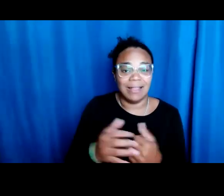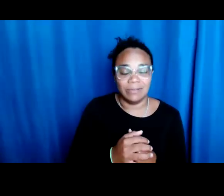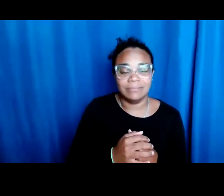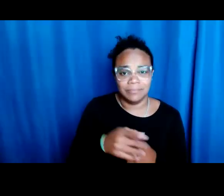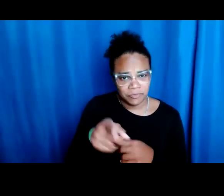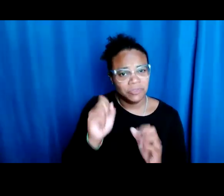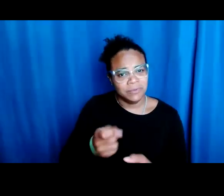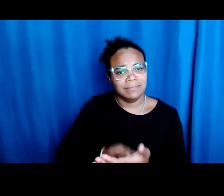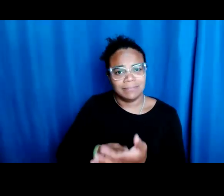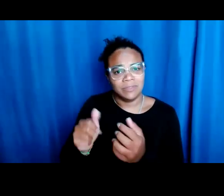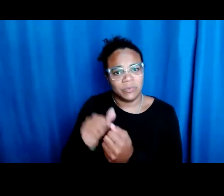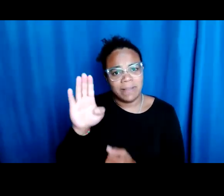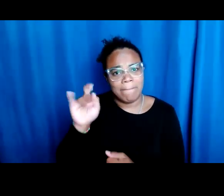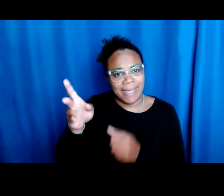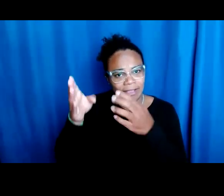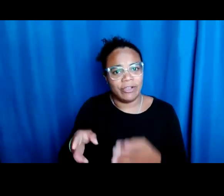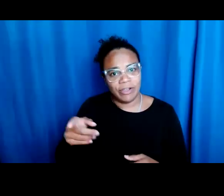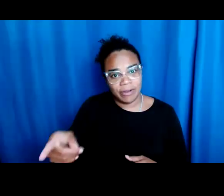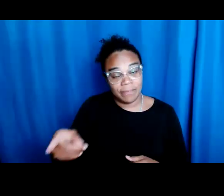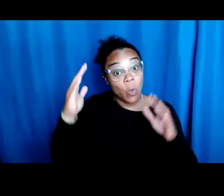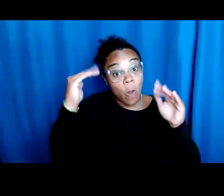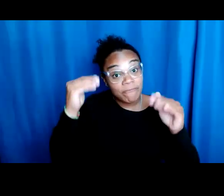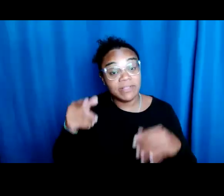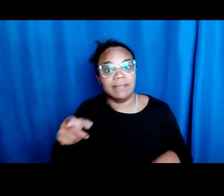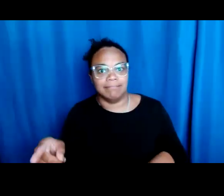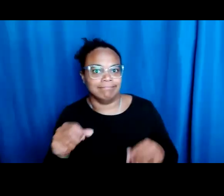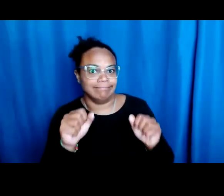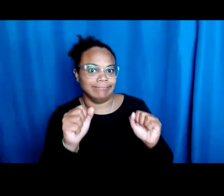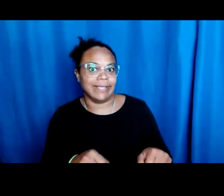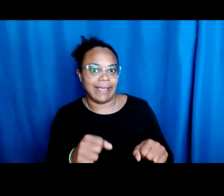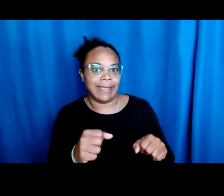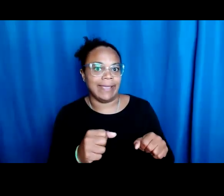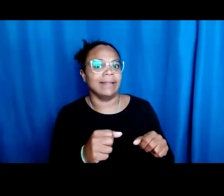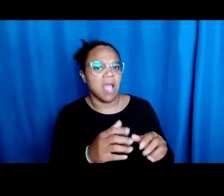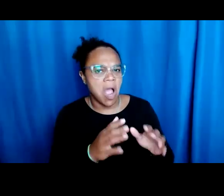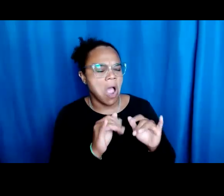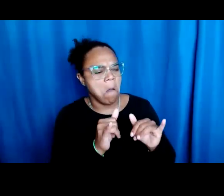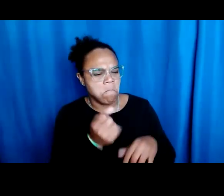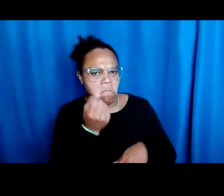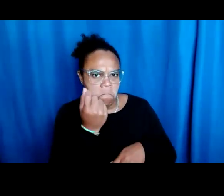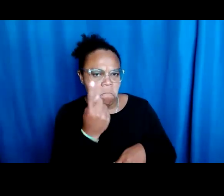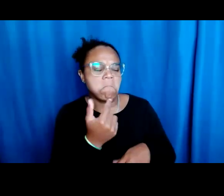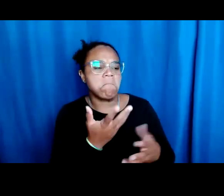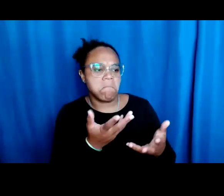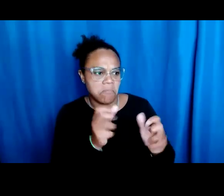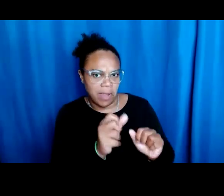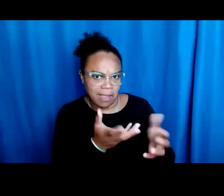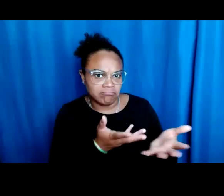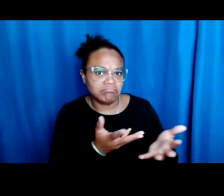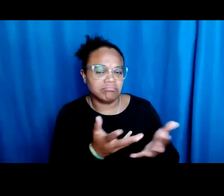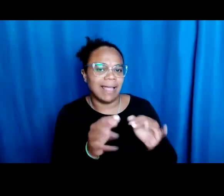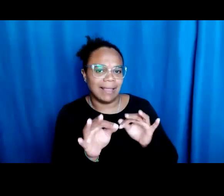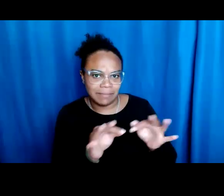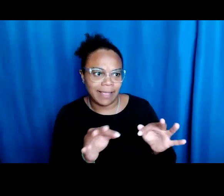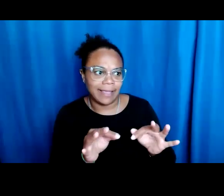with that banker, and hopefully they'll be able to either reassure you that there